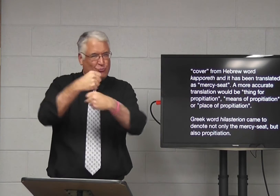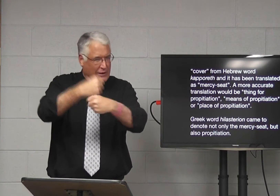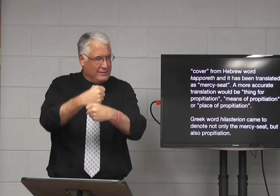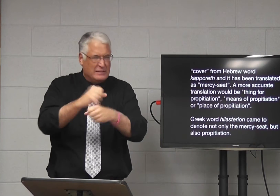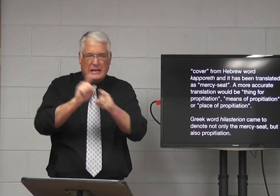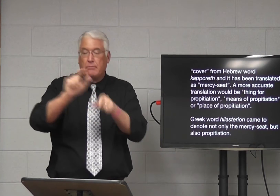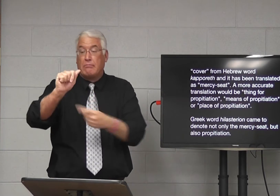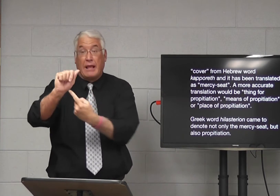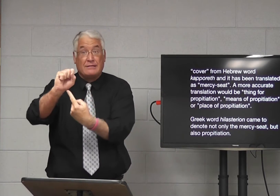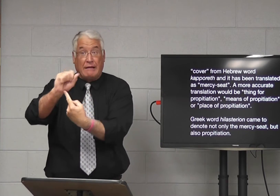Greek.